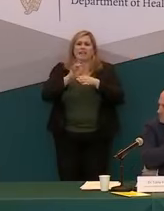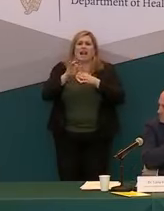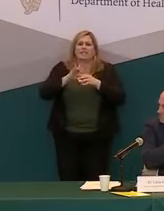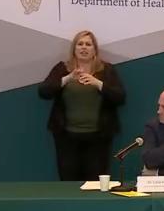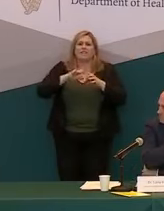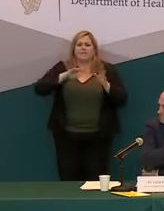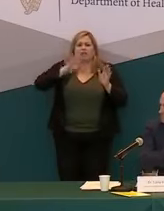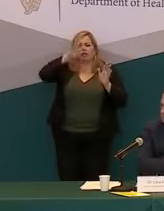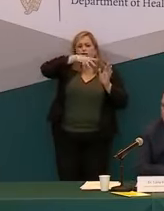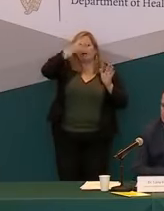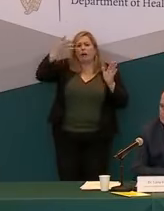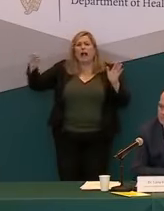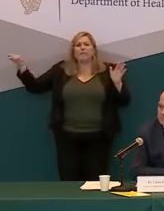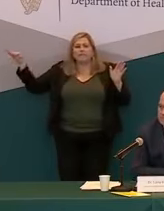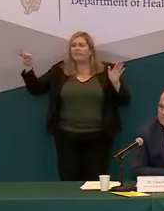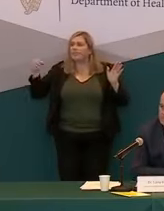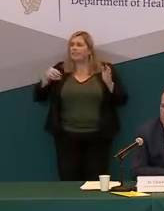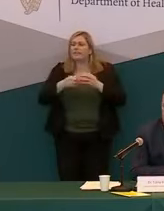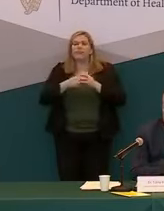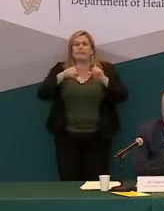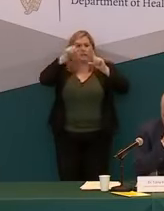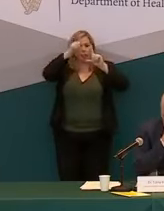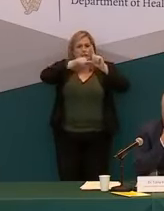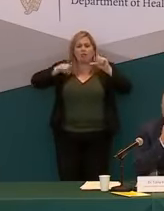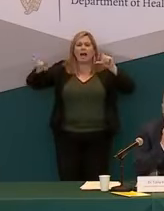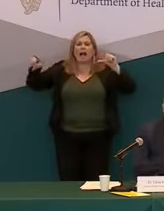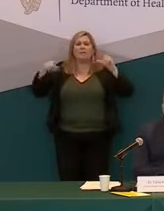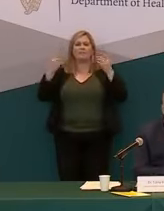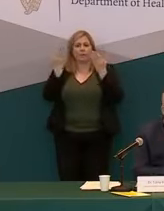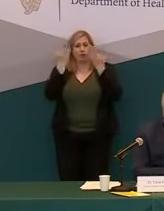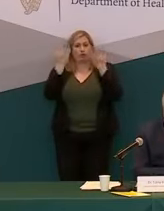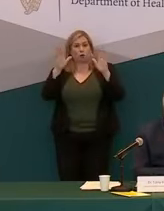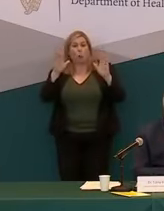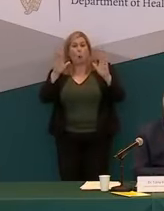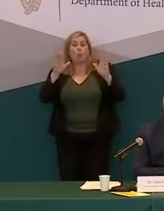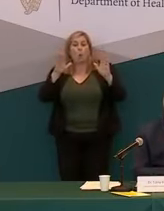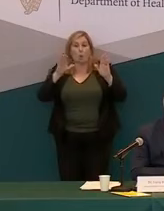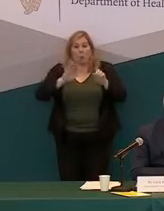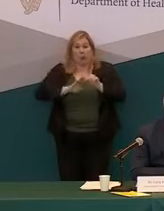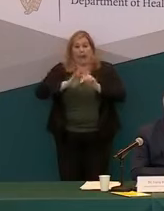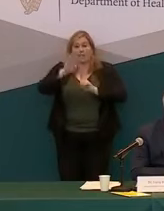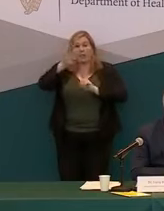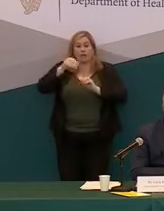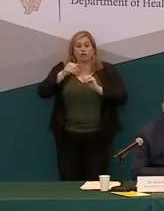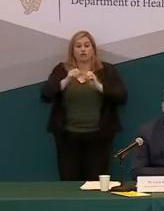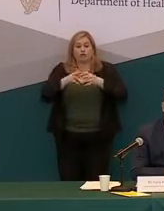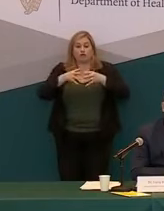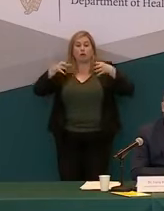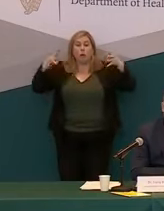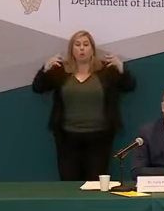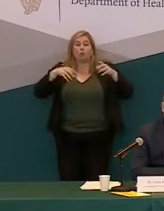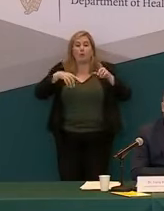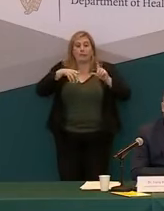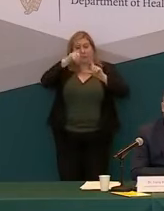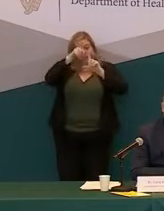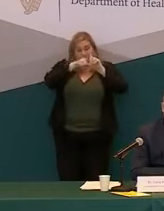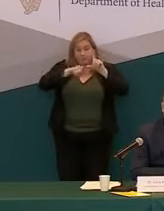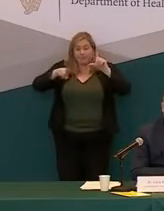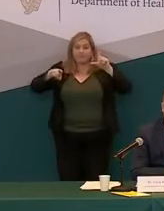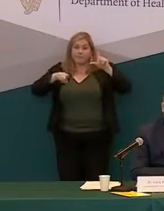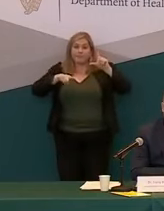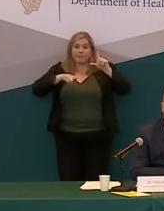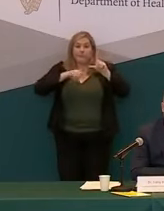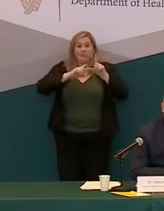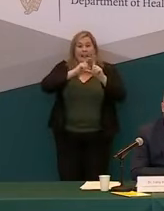graphs because they show exponential growth as a straight line. But just to look at the y-axis, it's going from 1 to 10